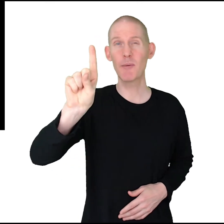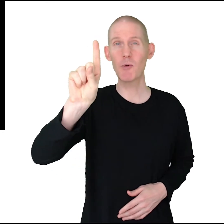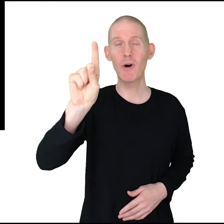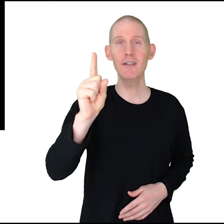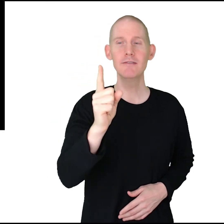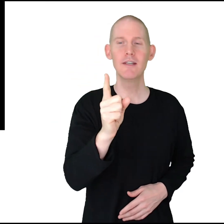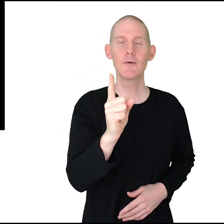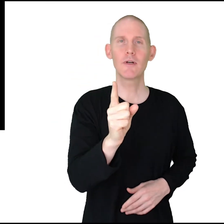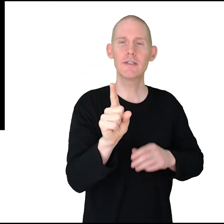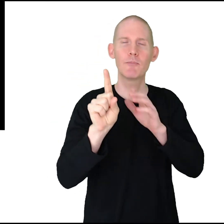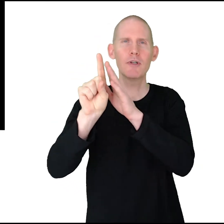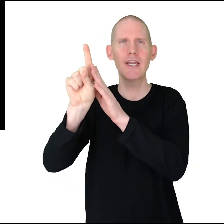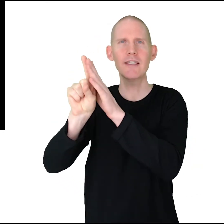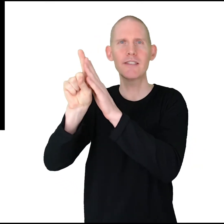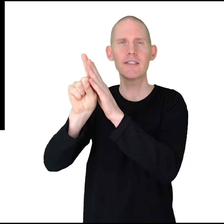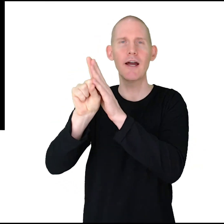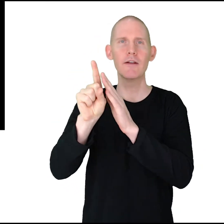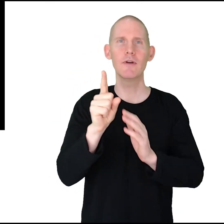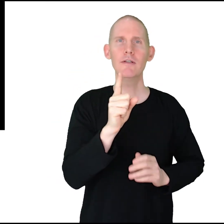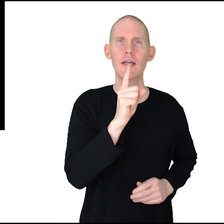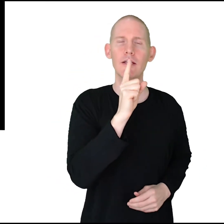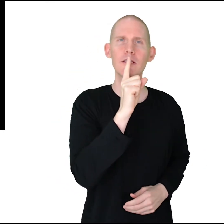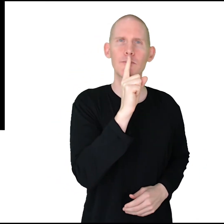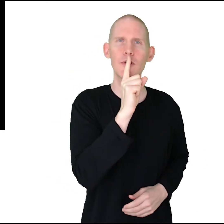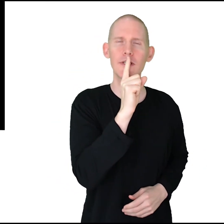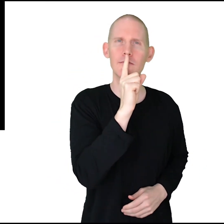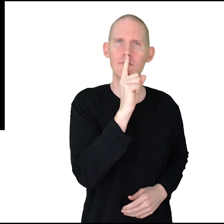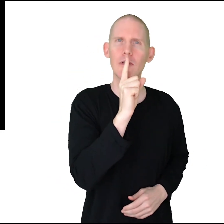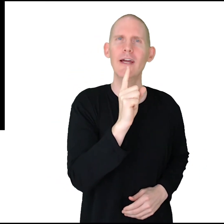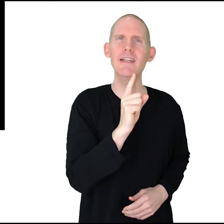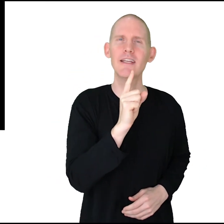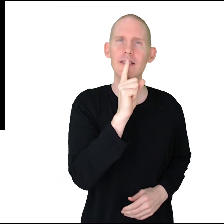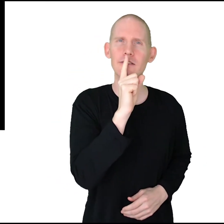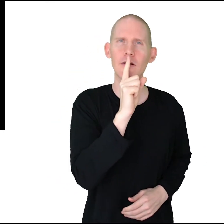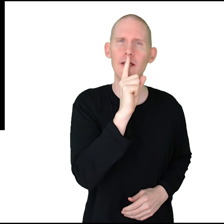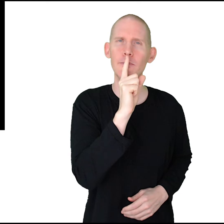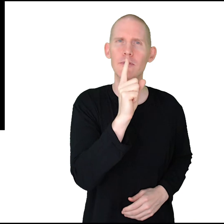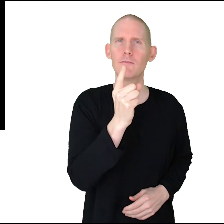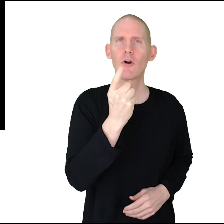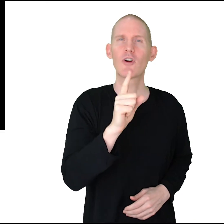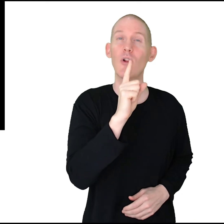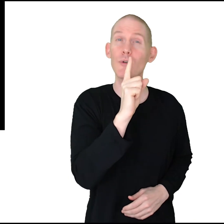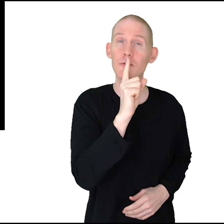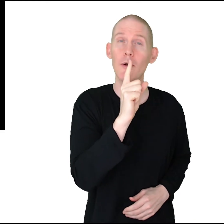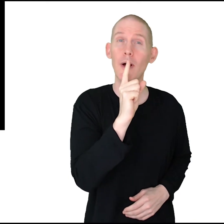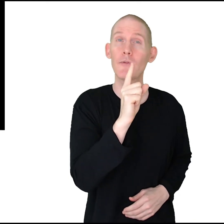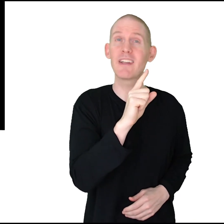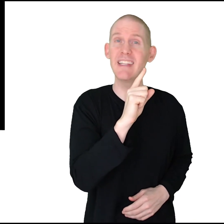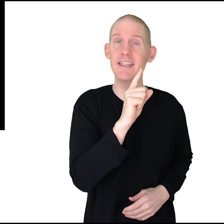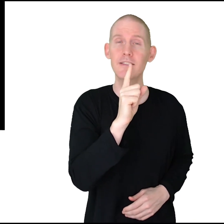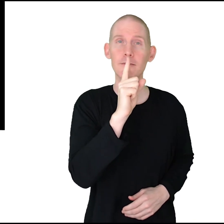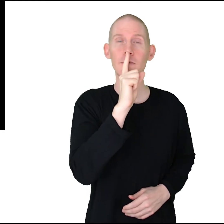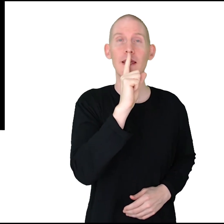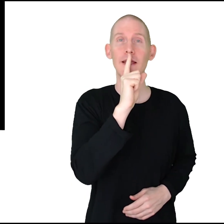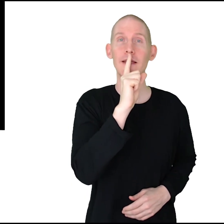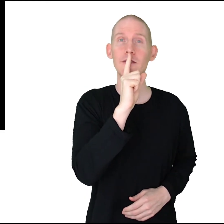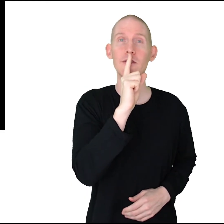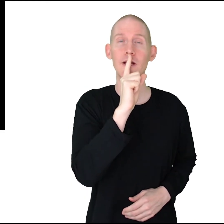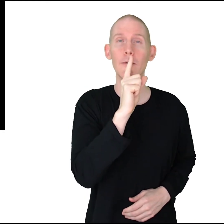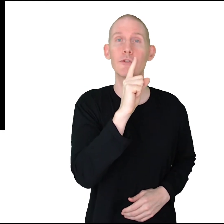1. We're going to take the side of it and just put it lightly against our lips or close to our mouth at least, and then just come straight